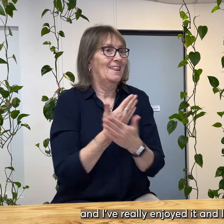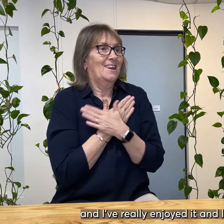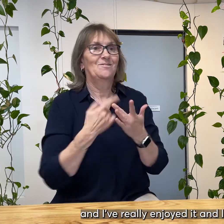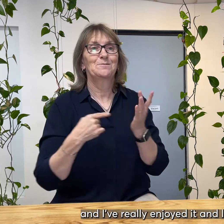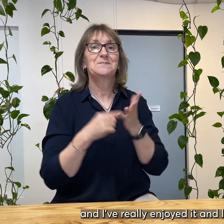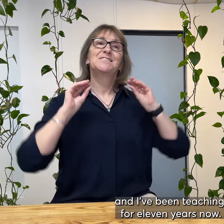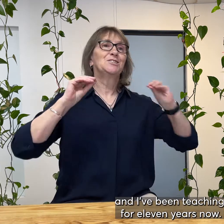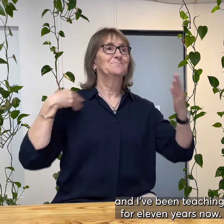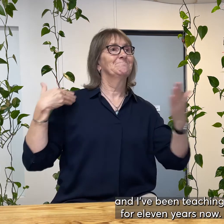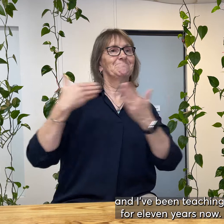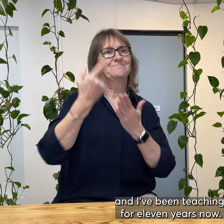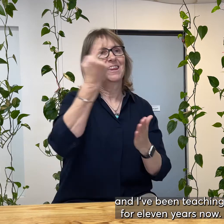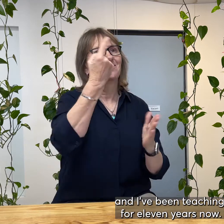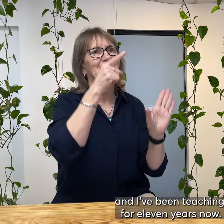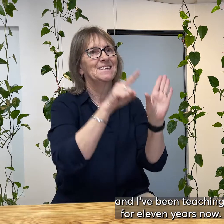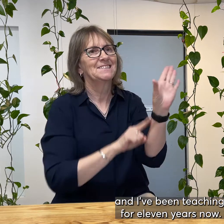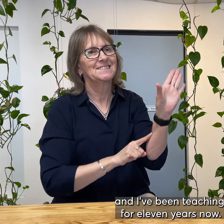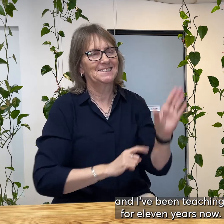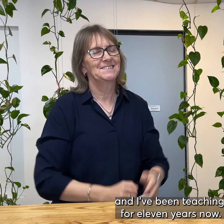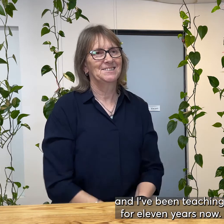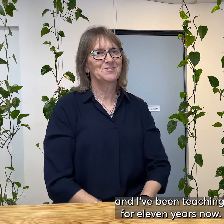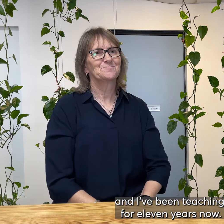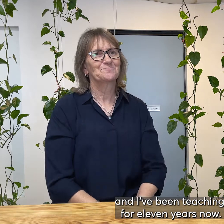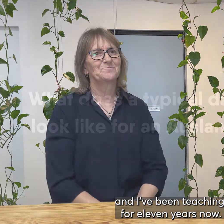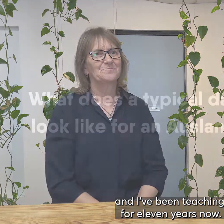and loved it, and I've been teaching for 11 years now.